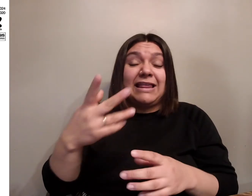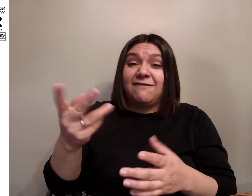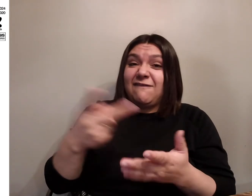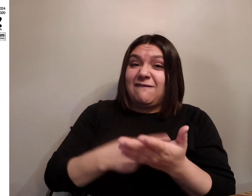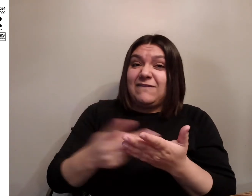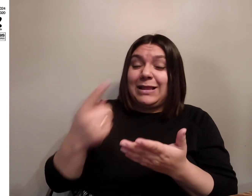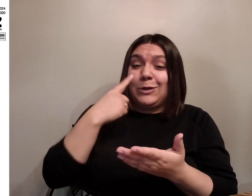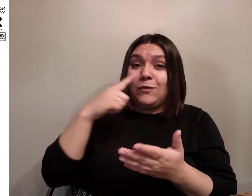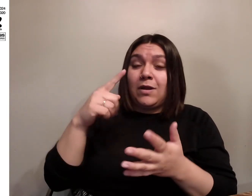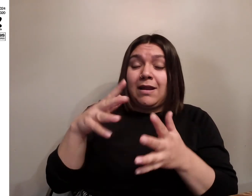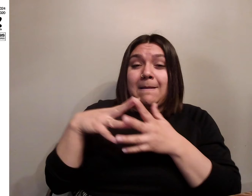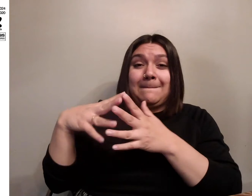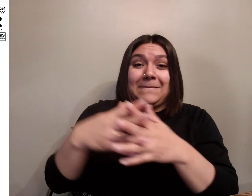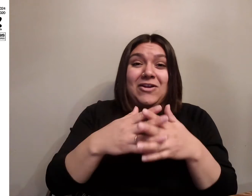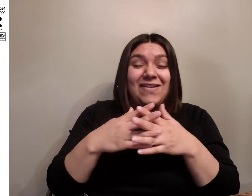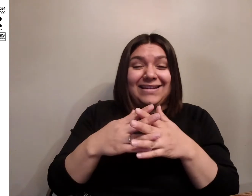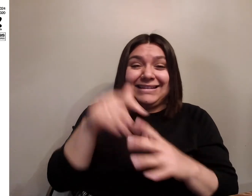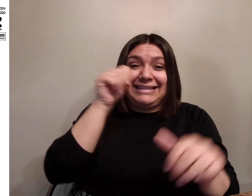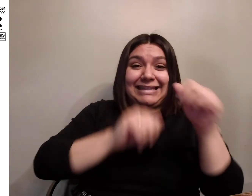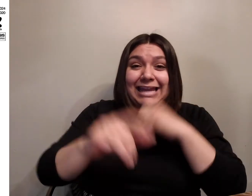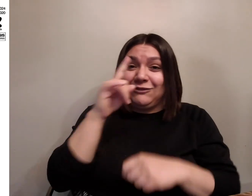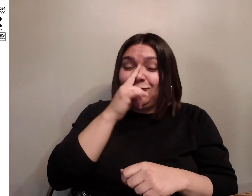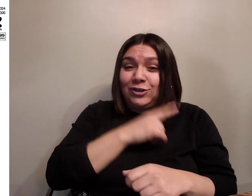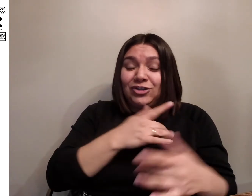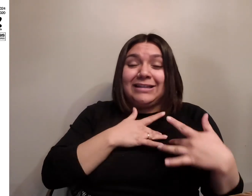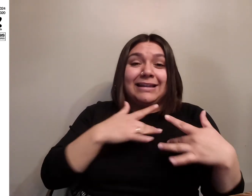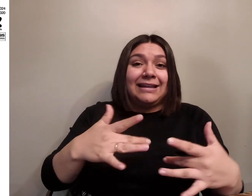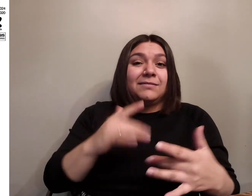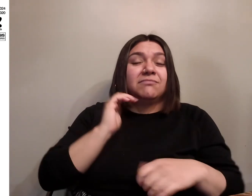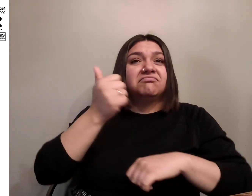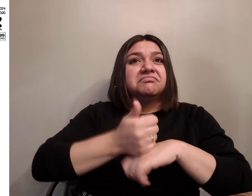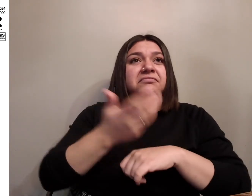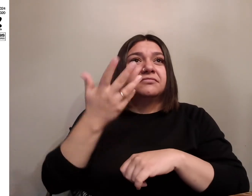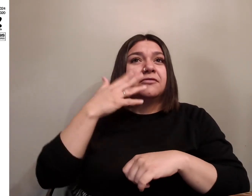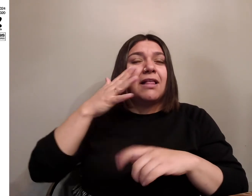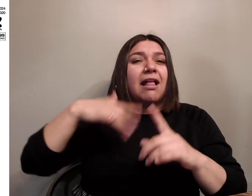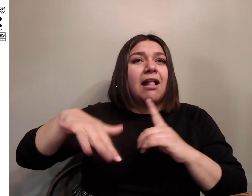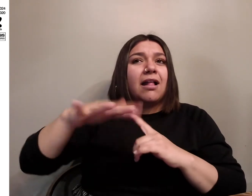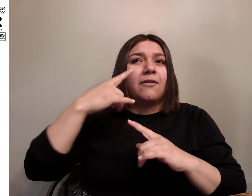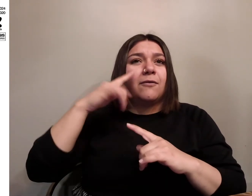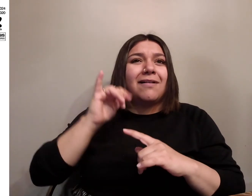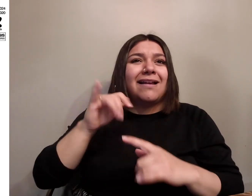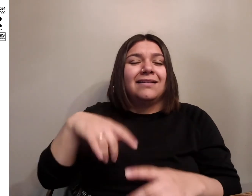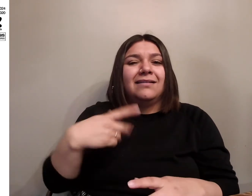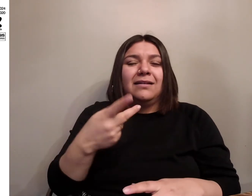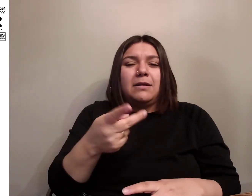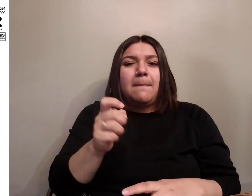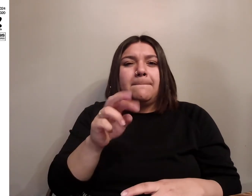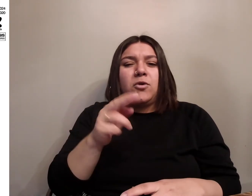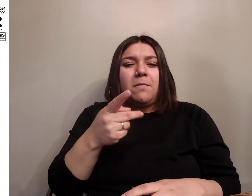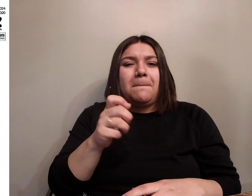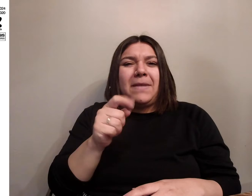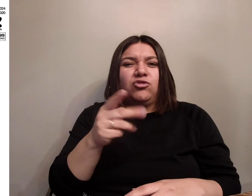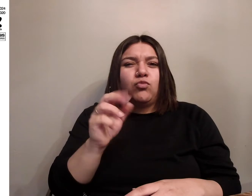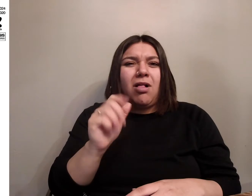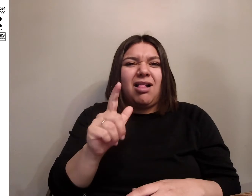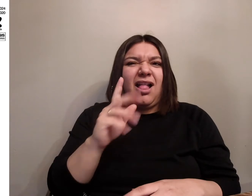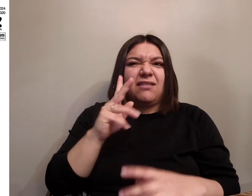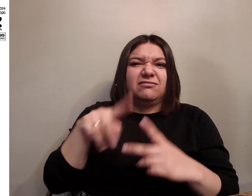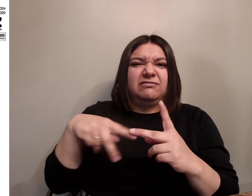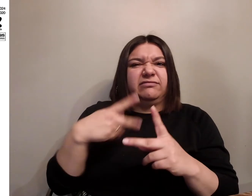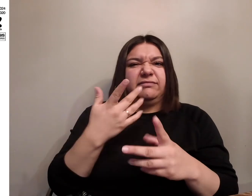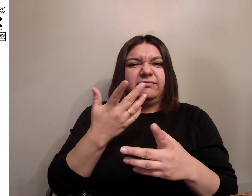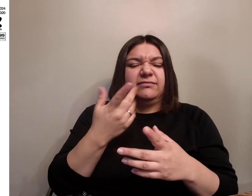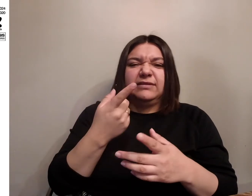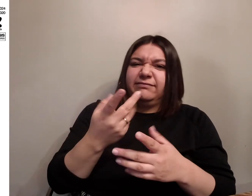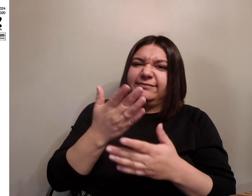it, that one of the failings of American science fiction was that it seemed to be set in a sort of